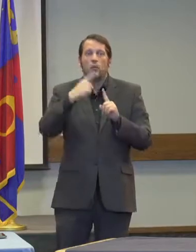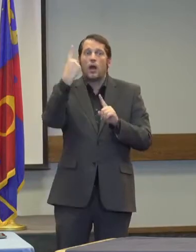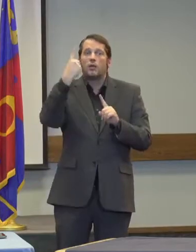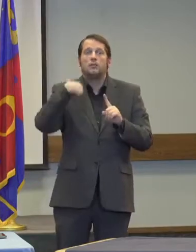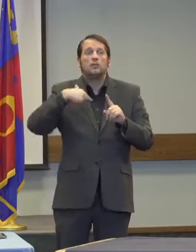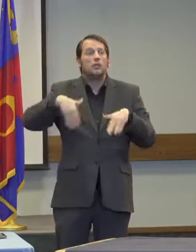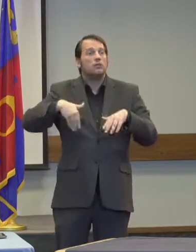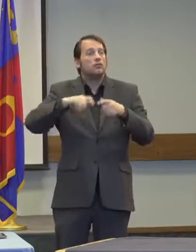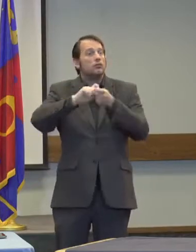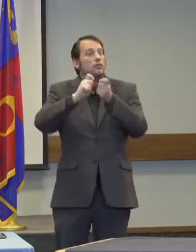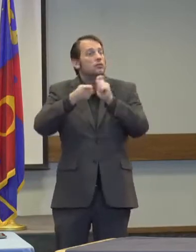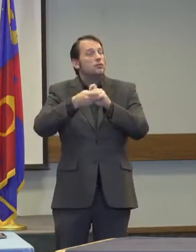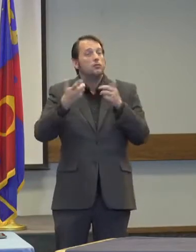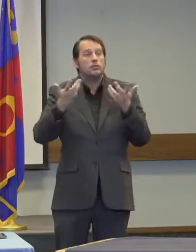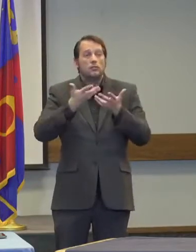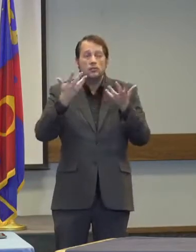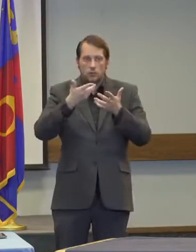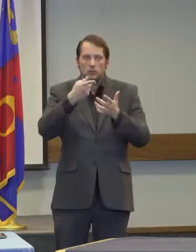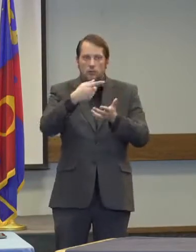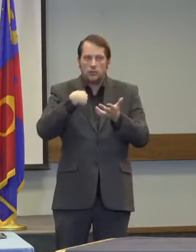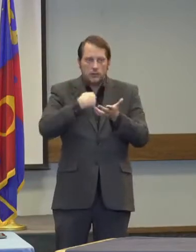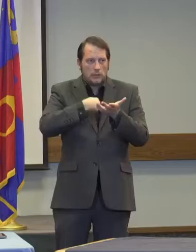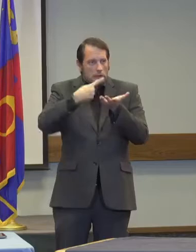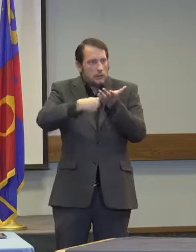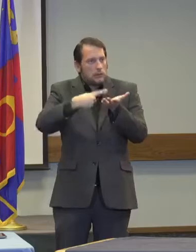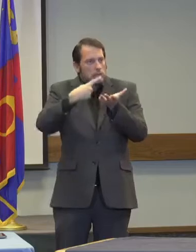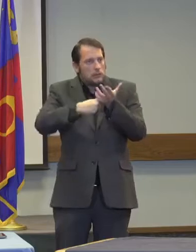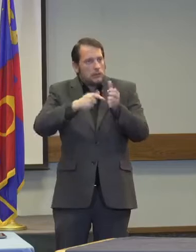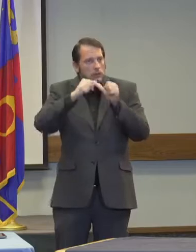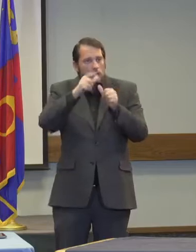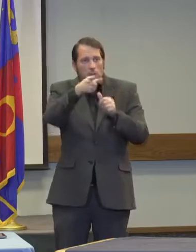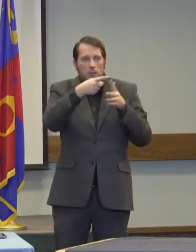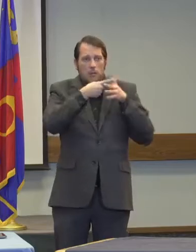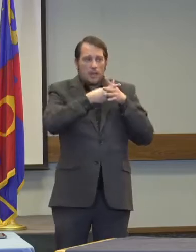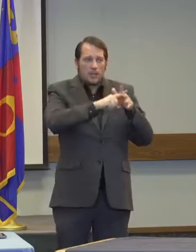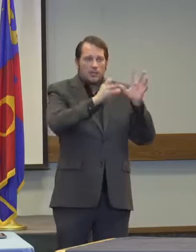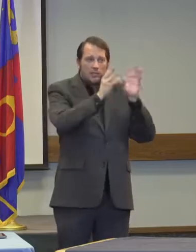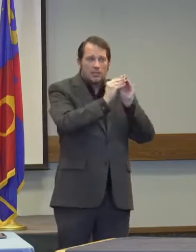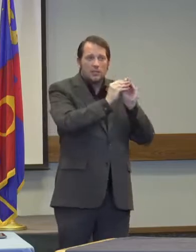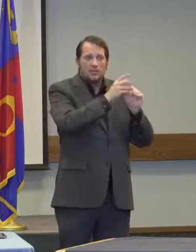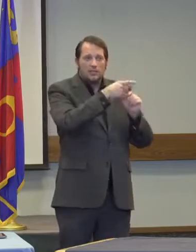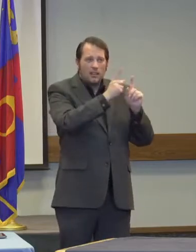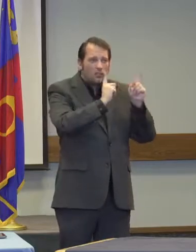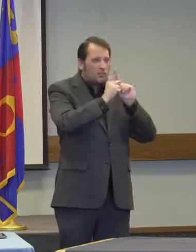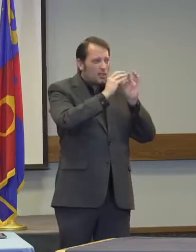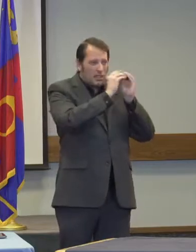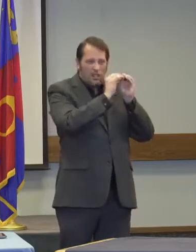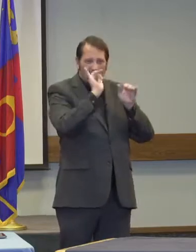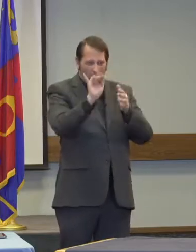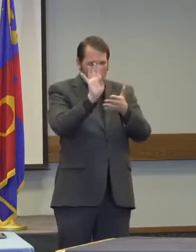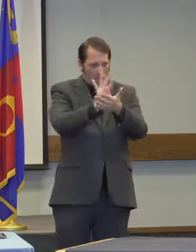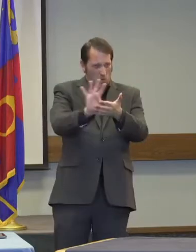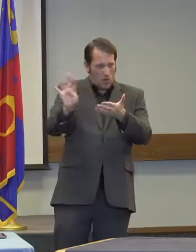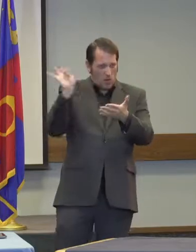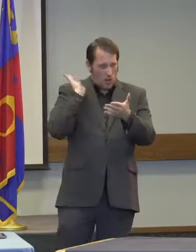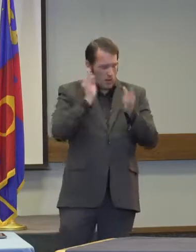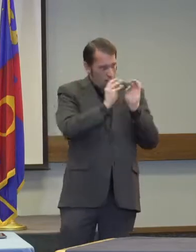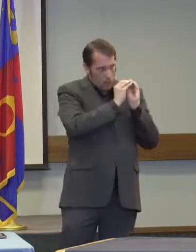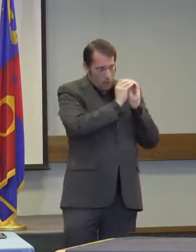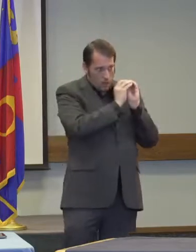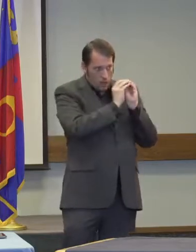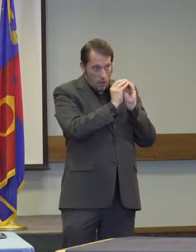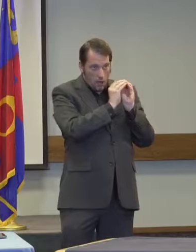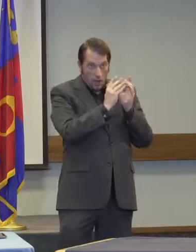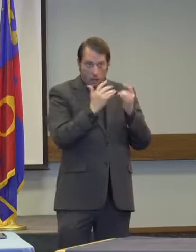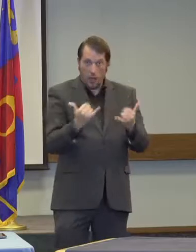consistently from that very first set of interviews and press conference 4 weeks ago to now. We talked about the need to